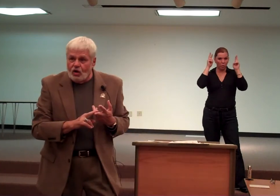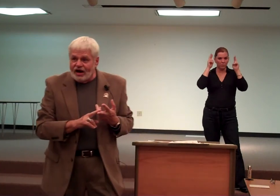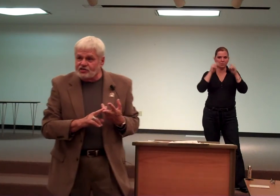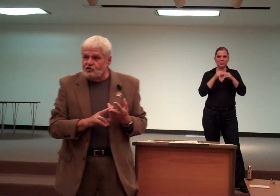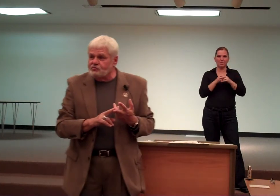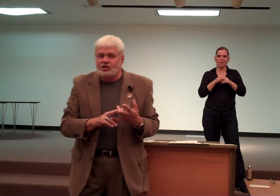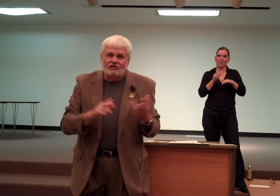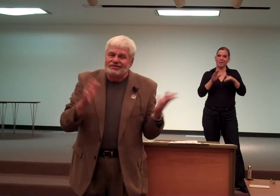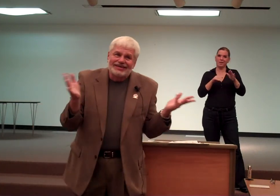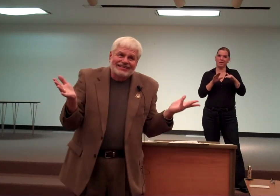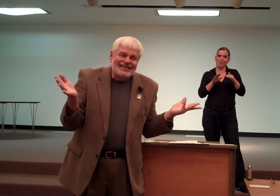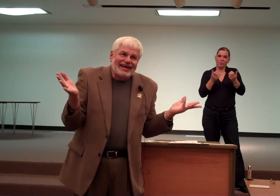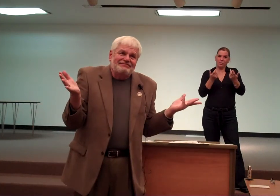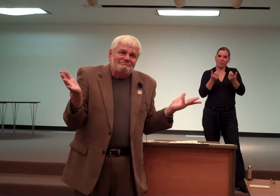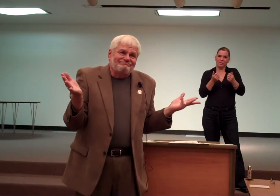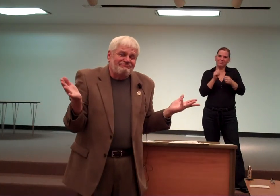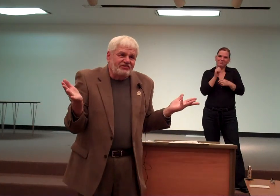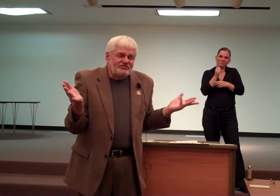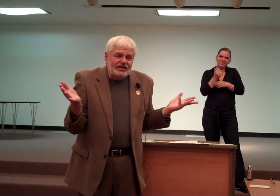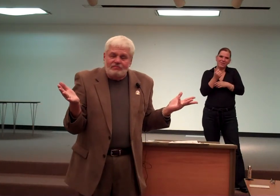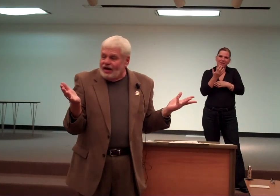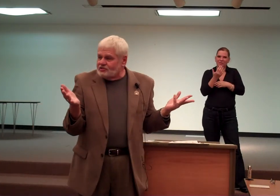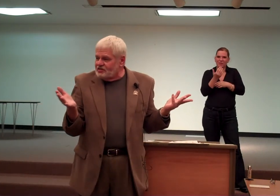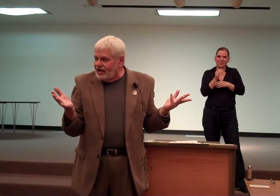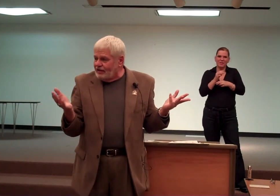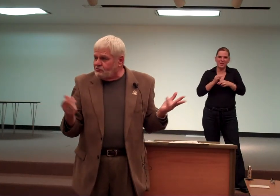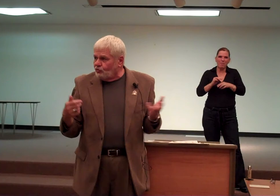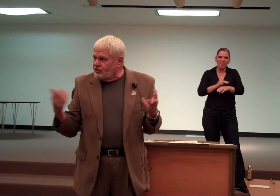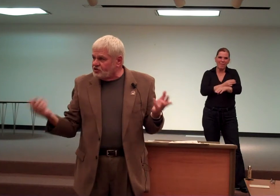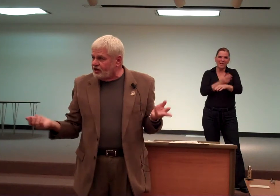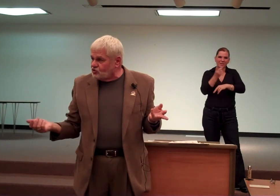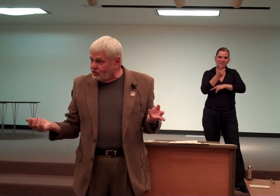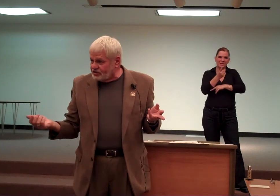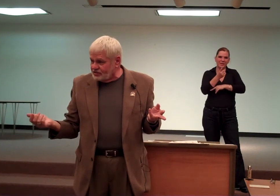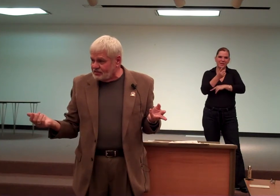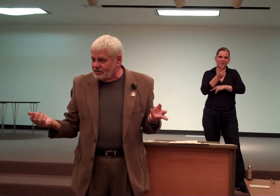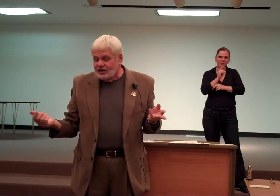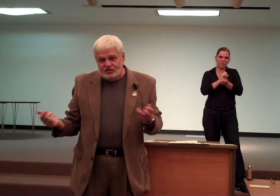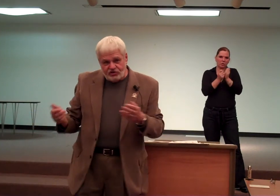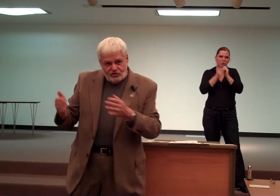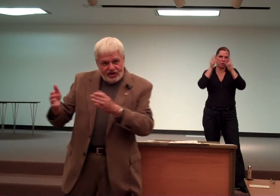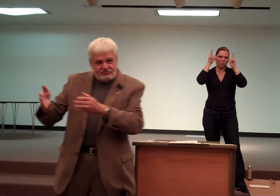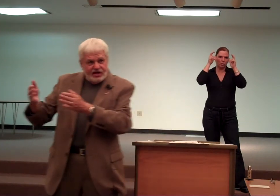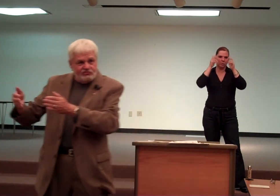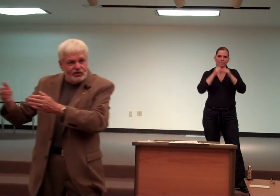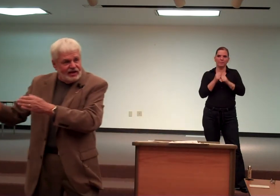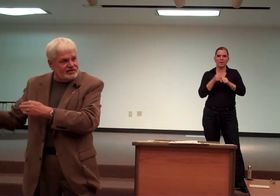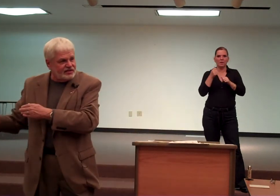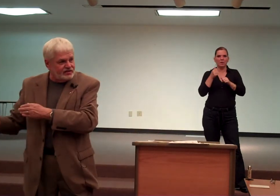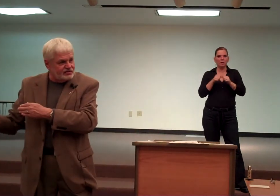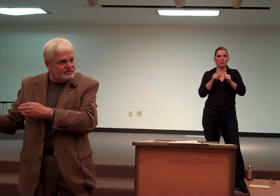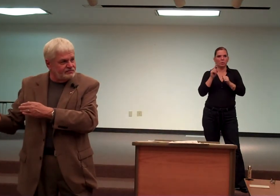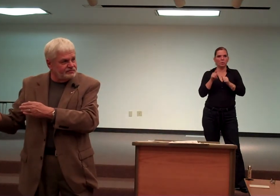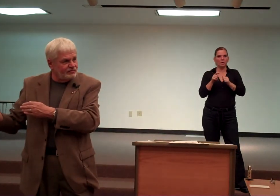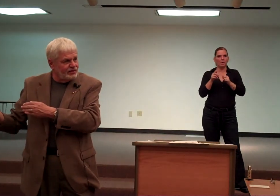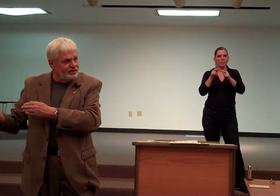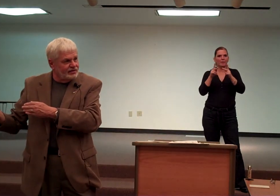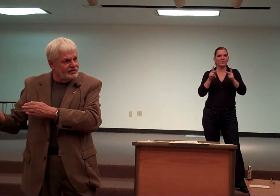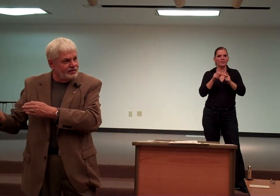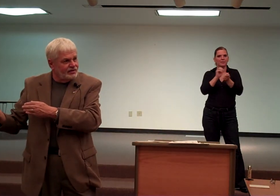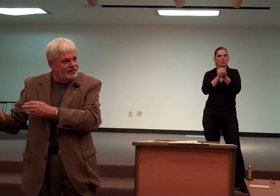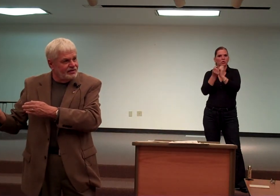Horses can only walk, 10, 15 miles a day before you change horses. So you have to have relay stations.